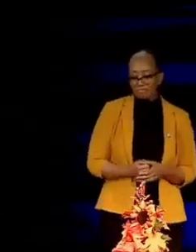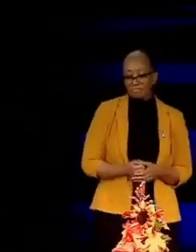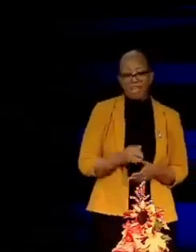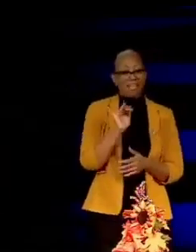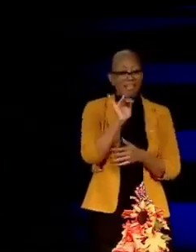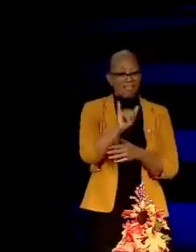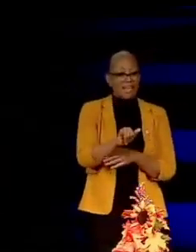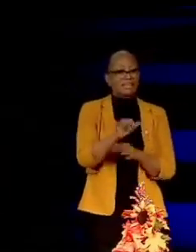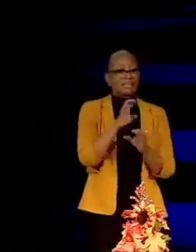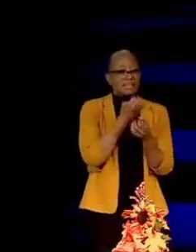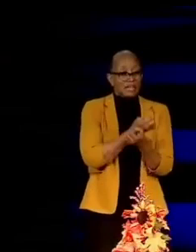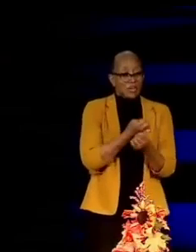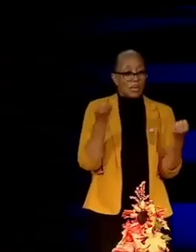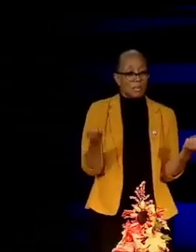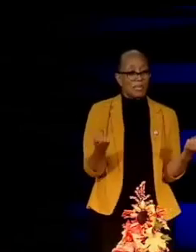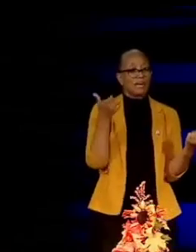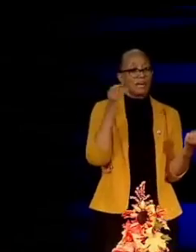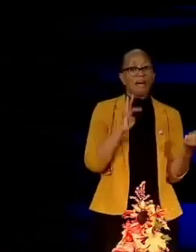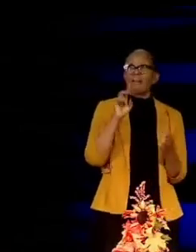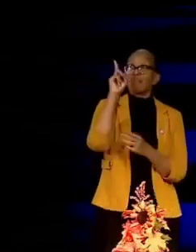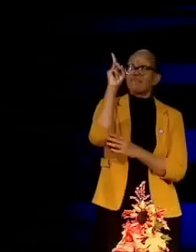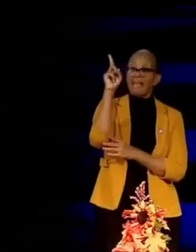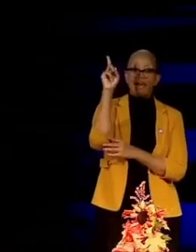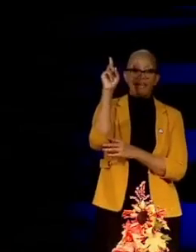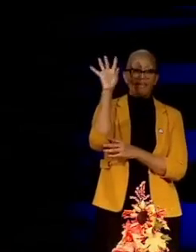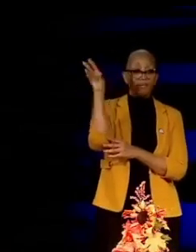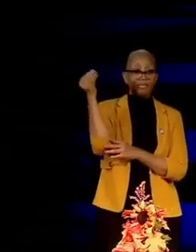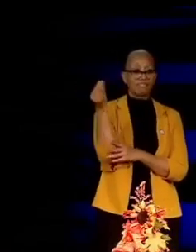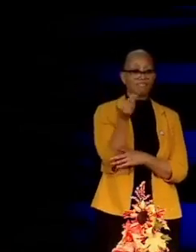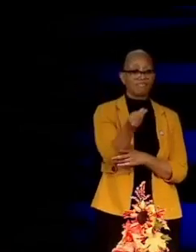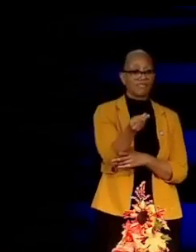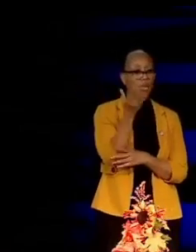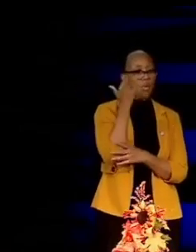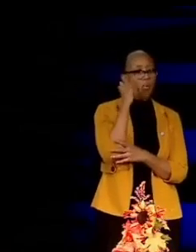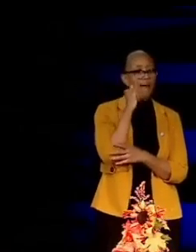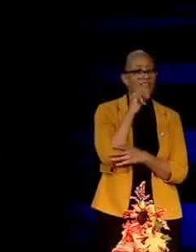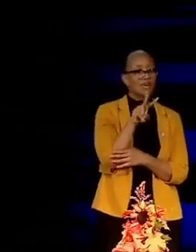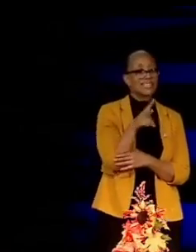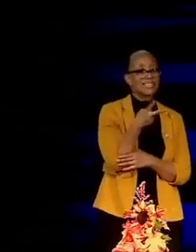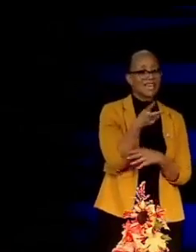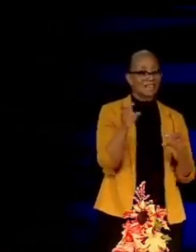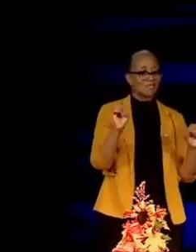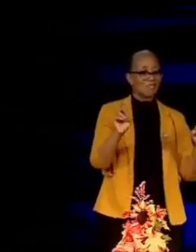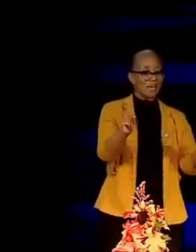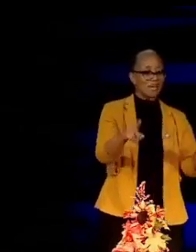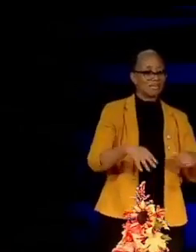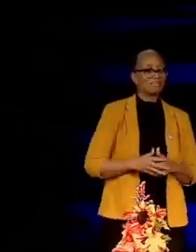It's a tool I gave you. Come on, somebody. For a second wind.